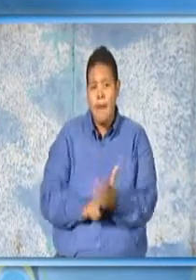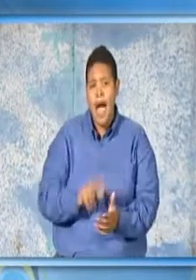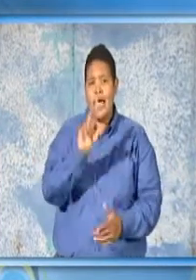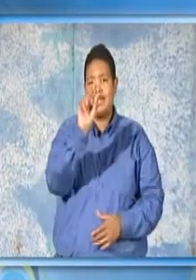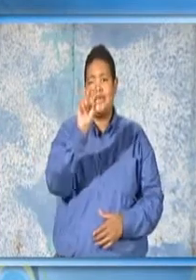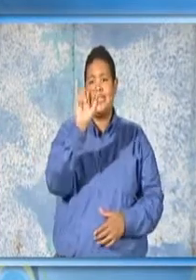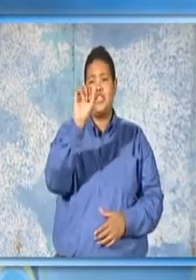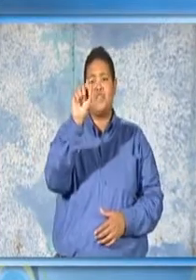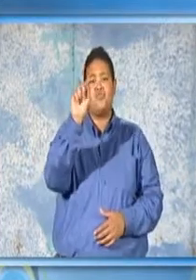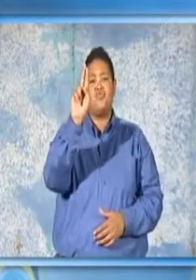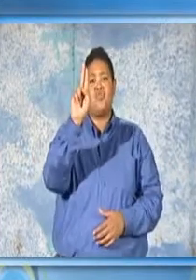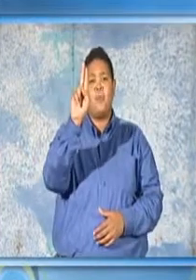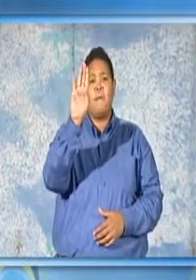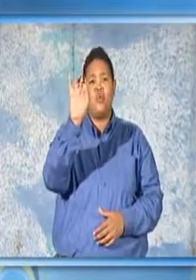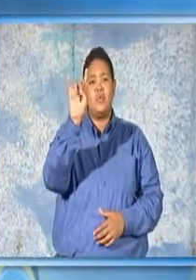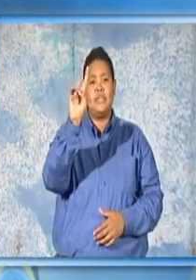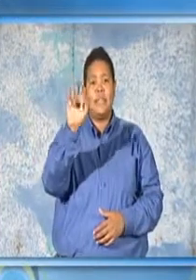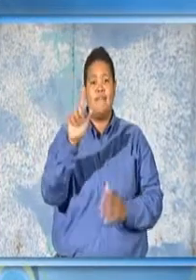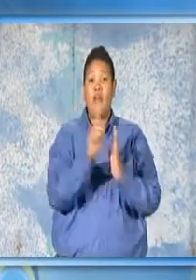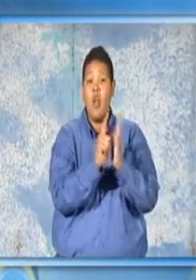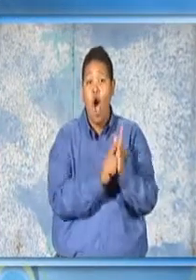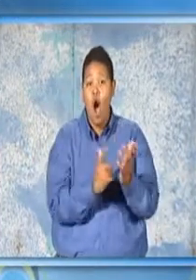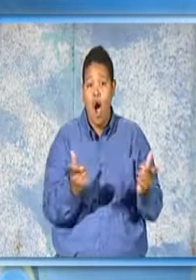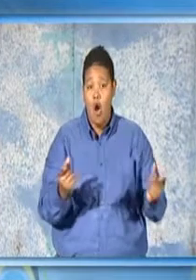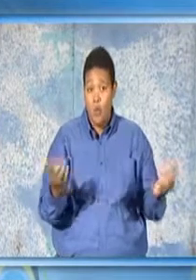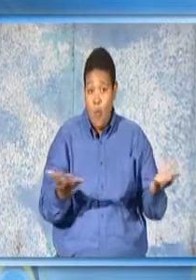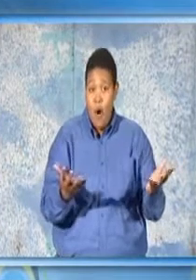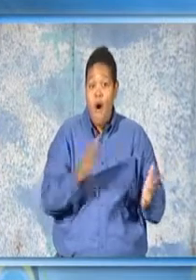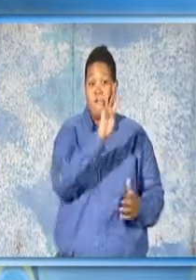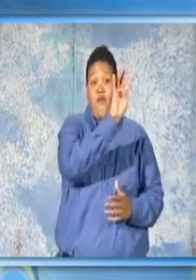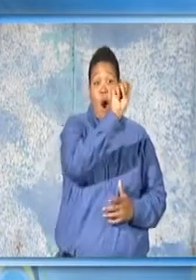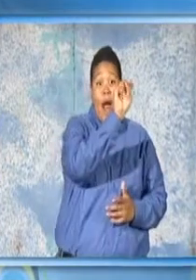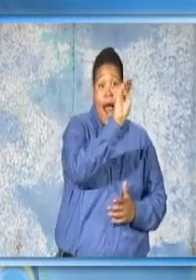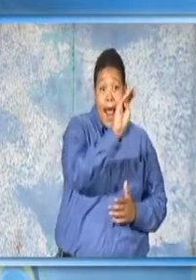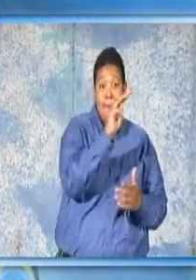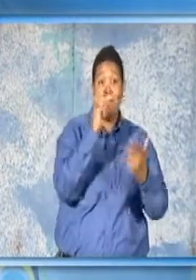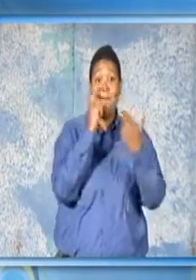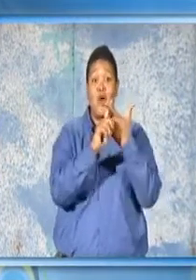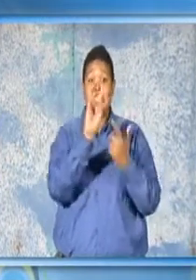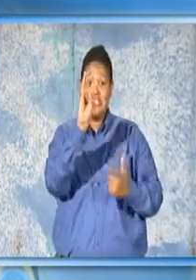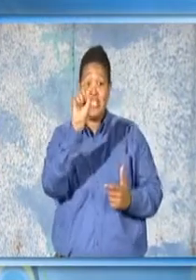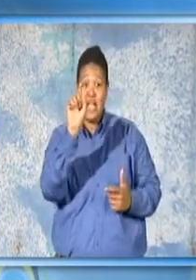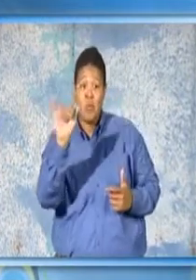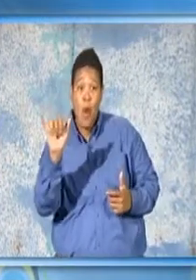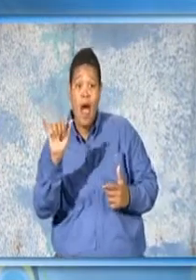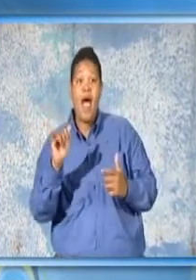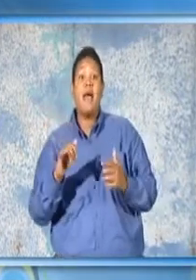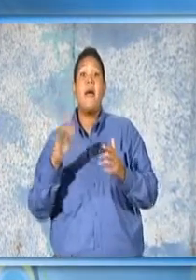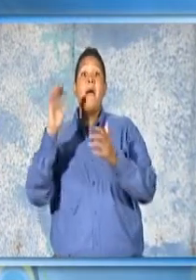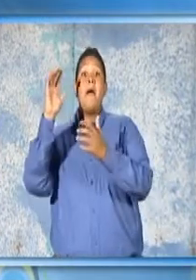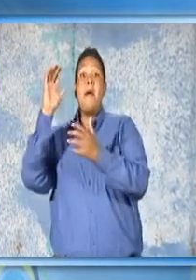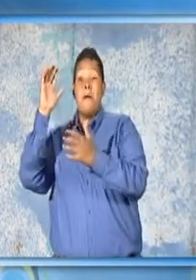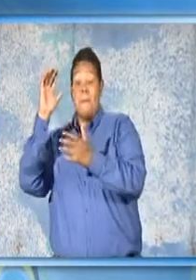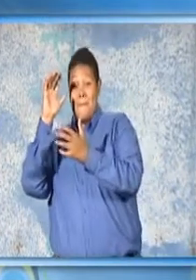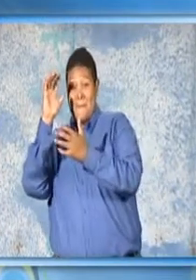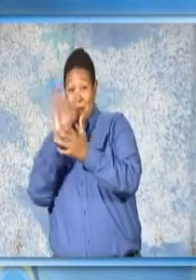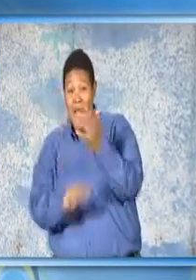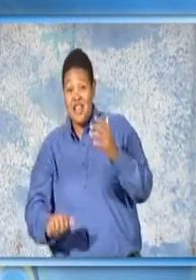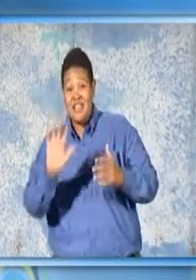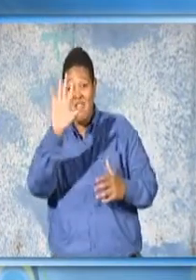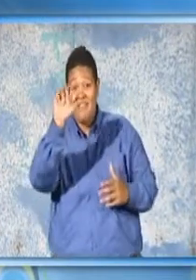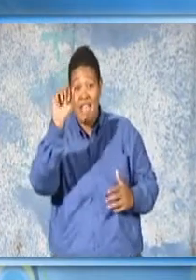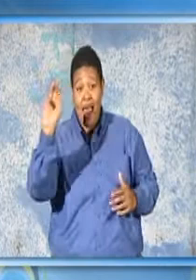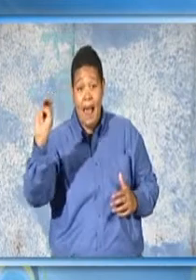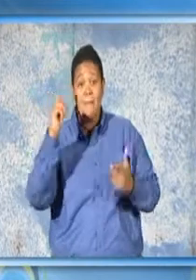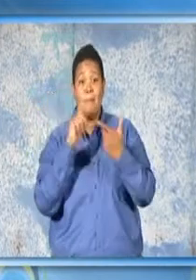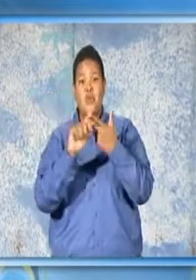law. So we get 4am plus 6xy minus 5am plus 10cd.